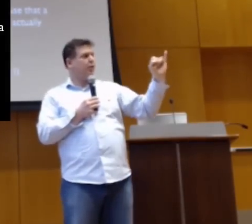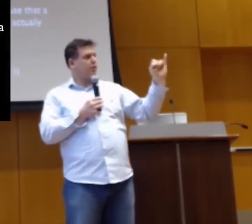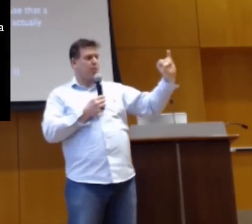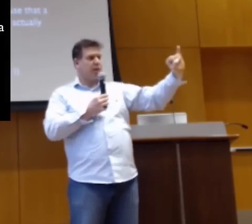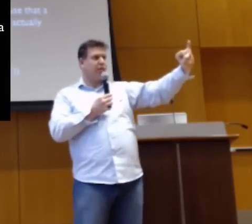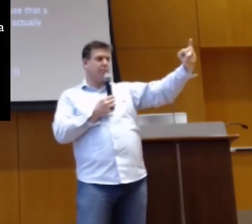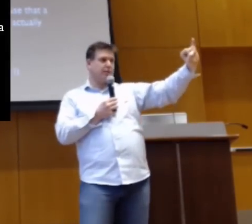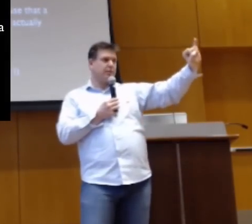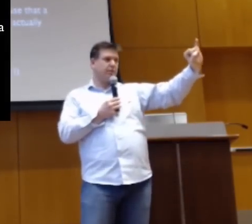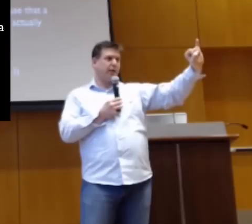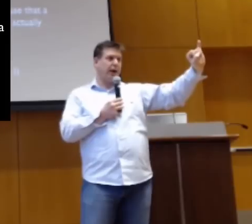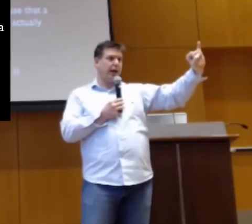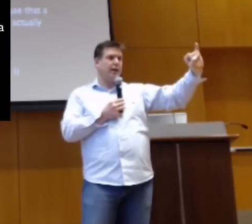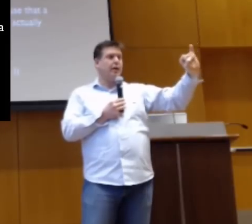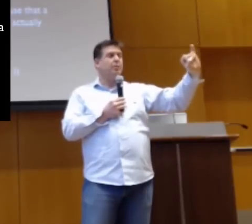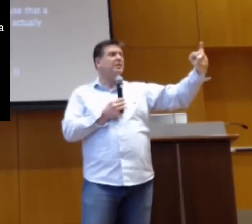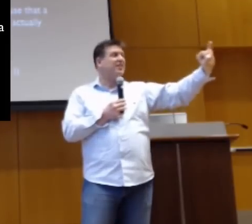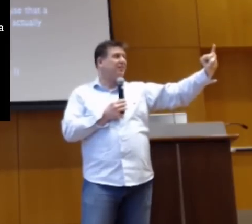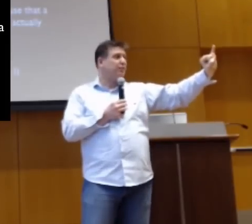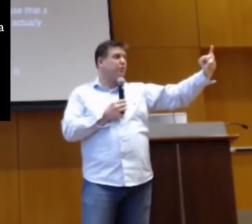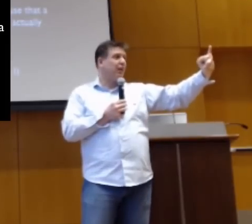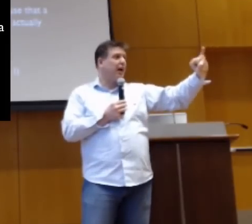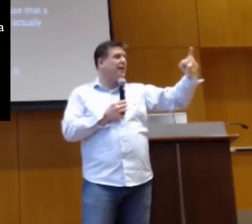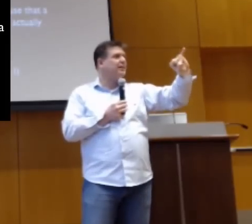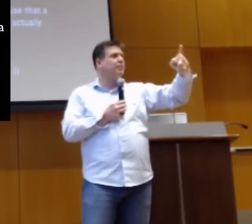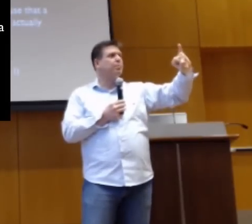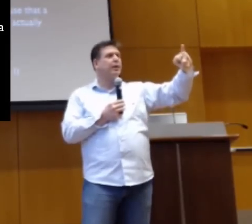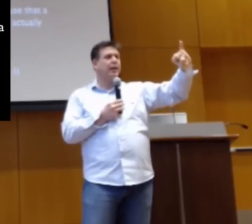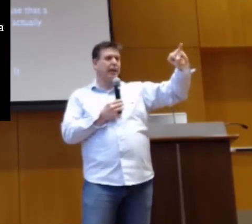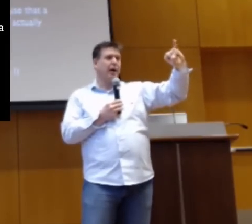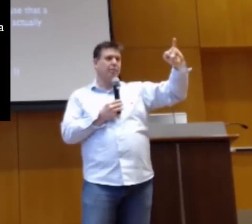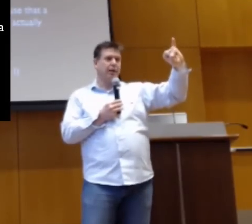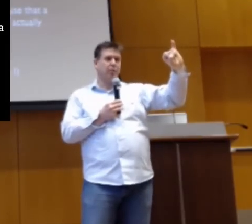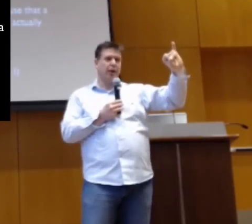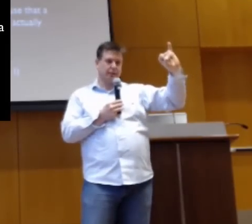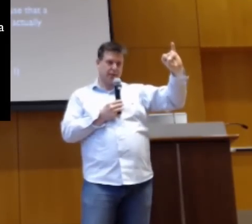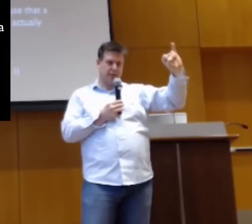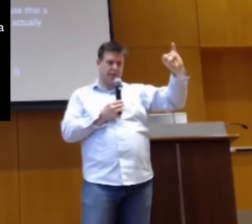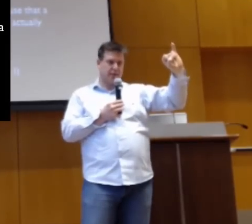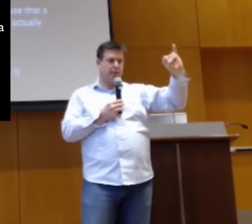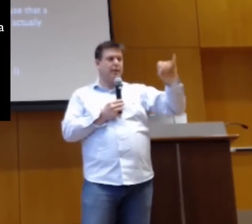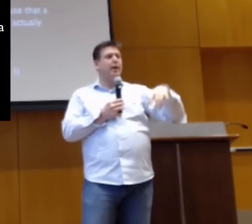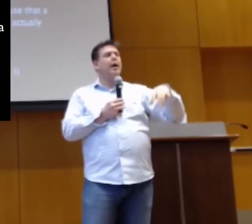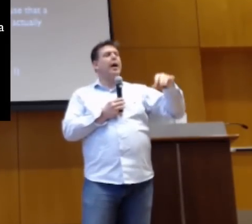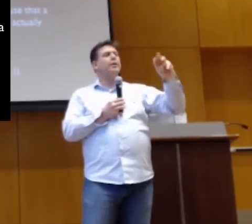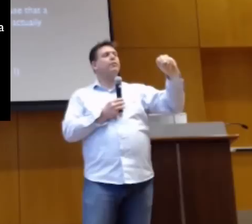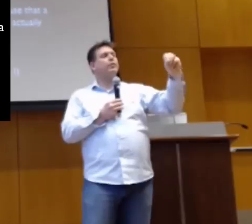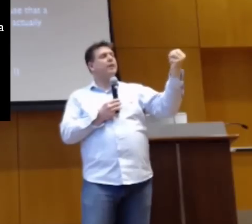Notice where my thumb is for the I. But the salient feature of I is the pinky being raised. And for the